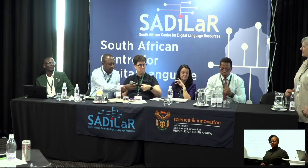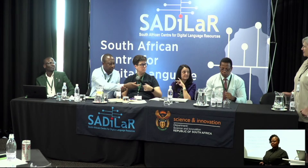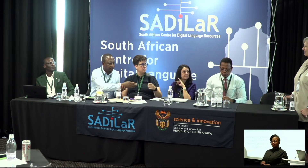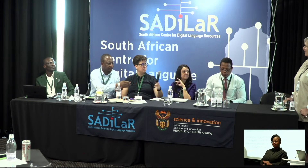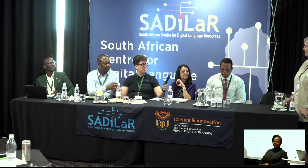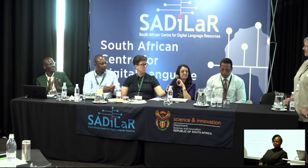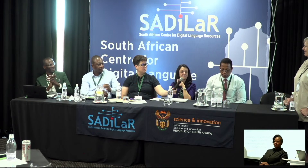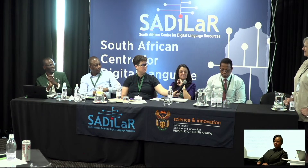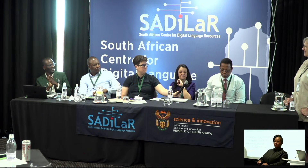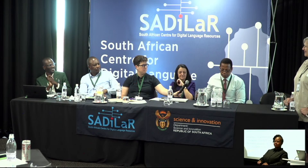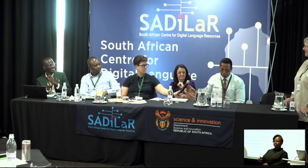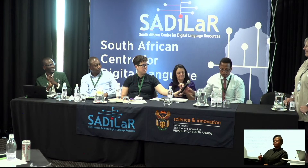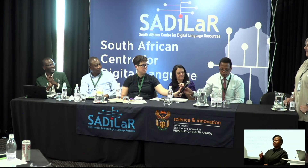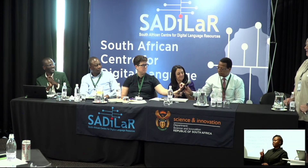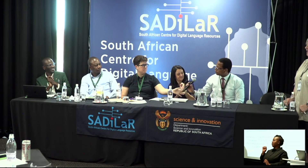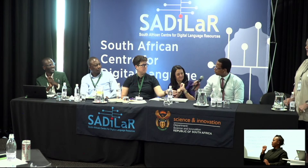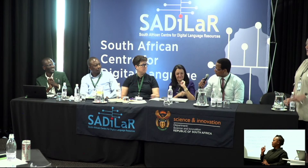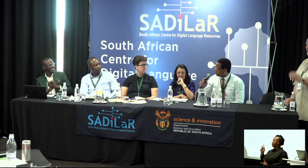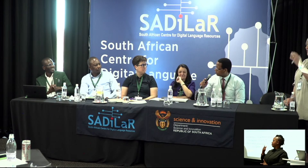Thanks, Pius.